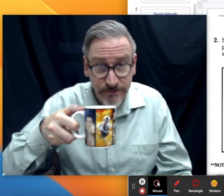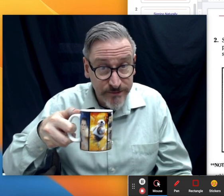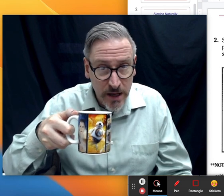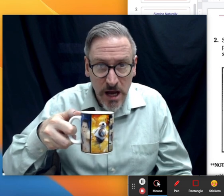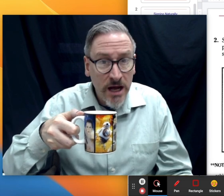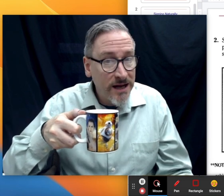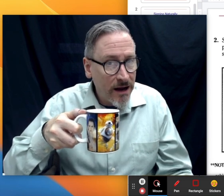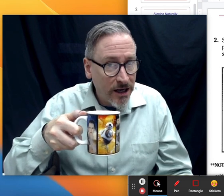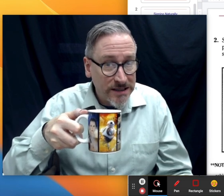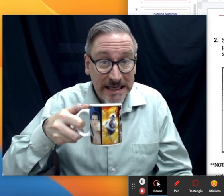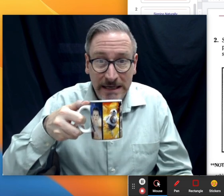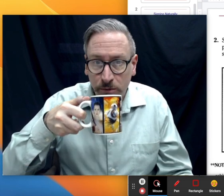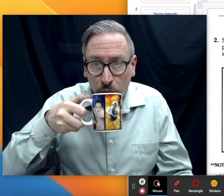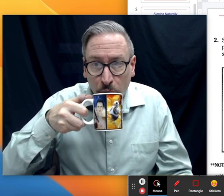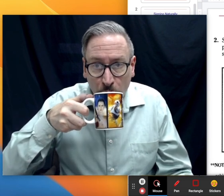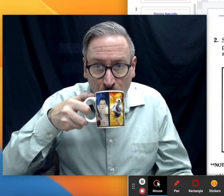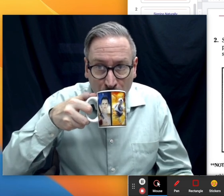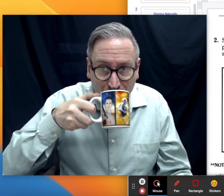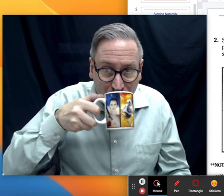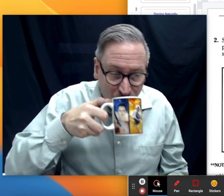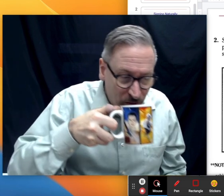class. A little tea.